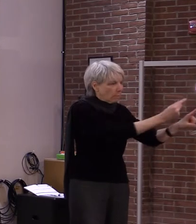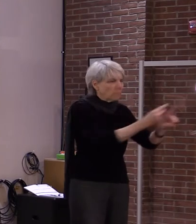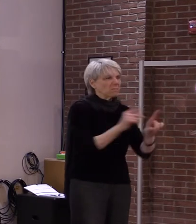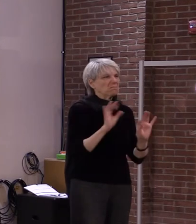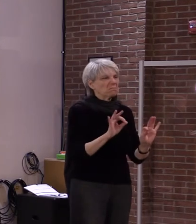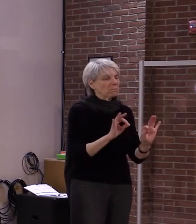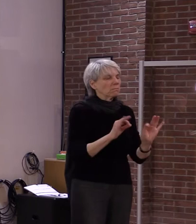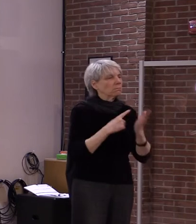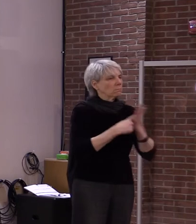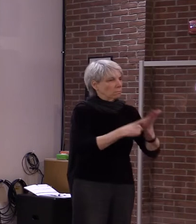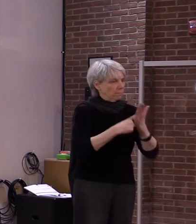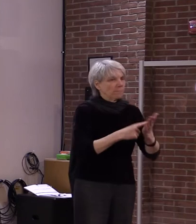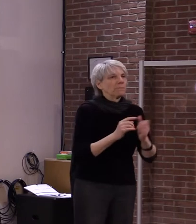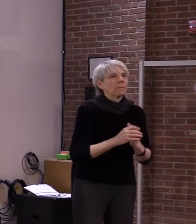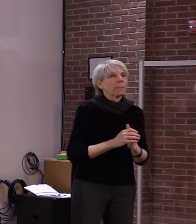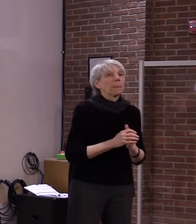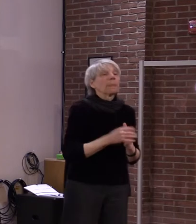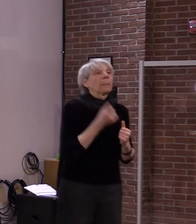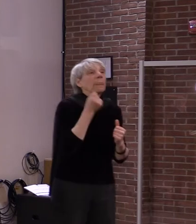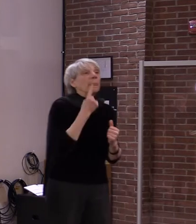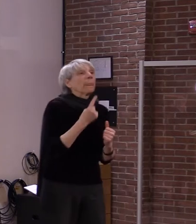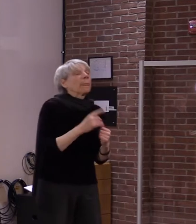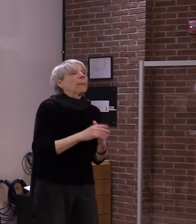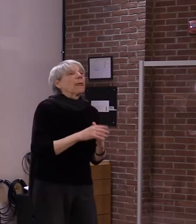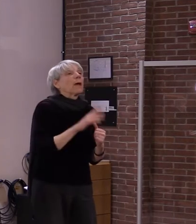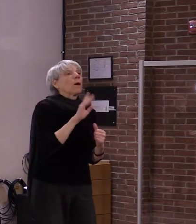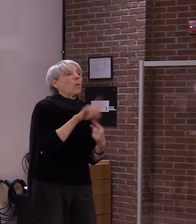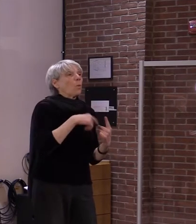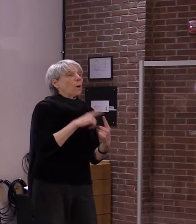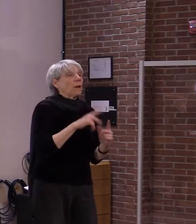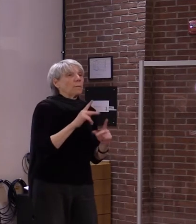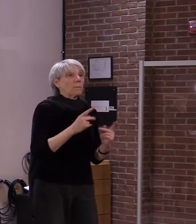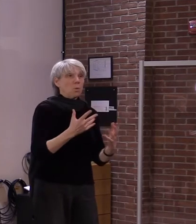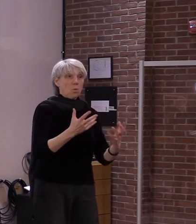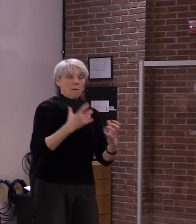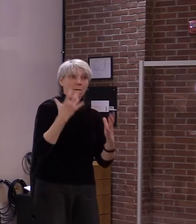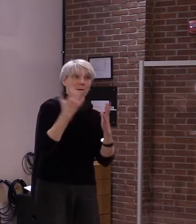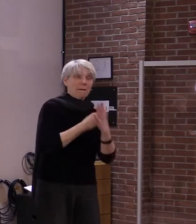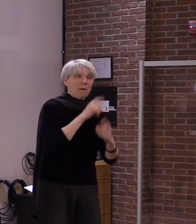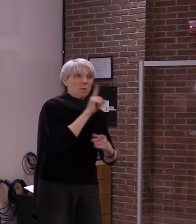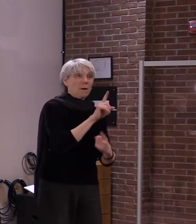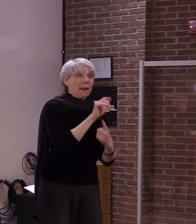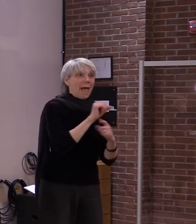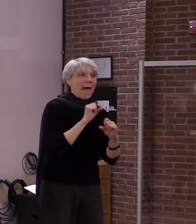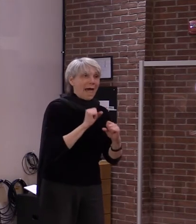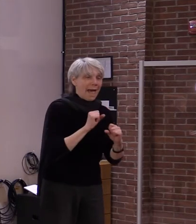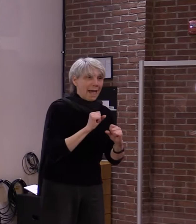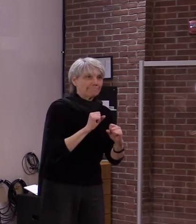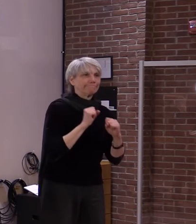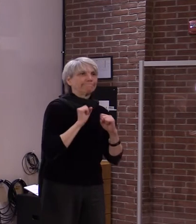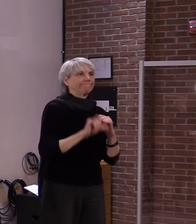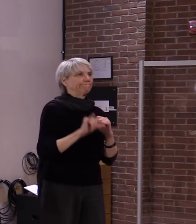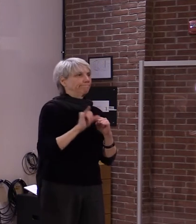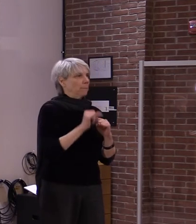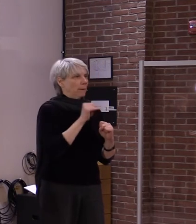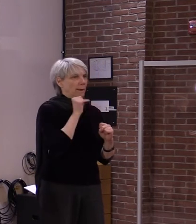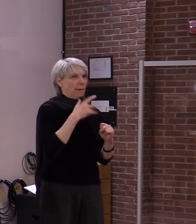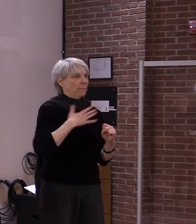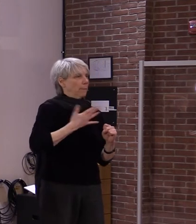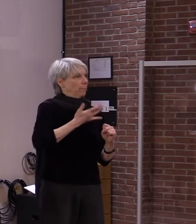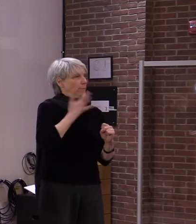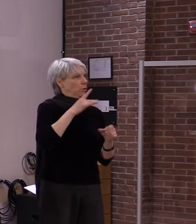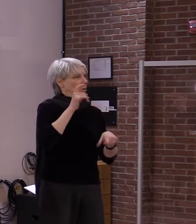the appointments may not be at the preferred date and time as the individual would like eligible